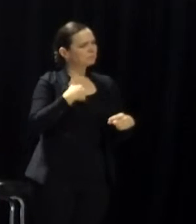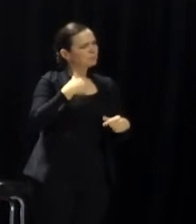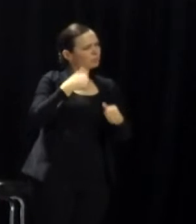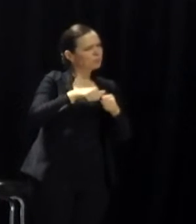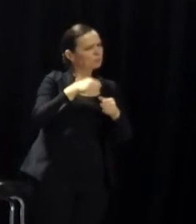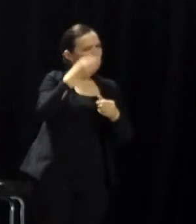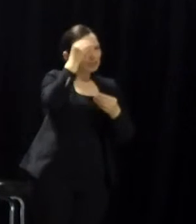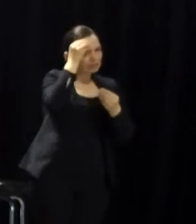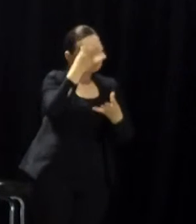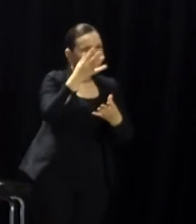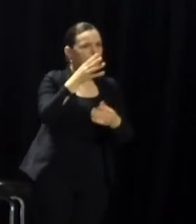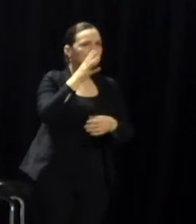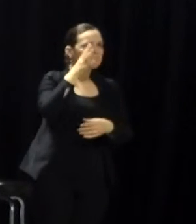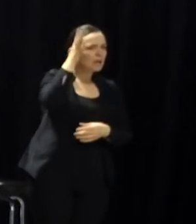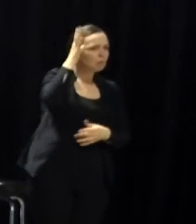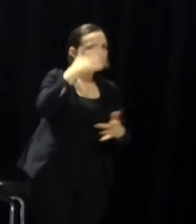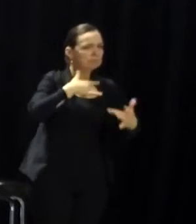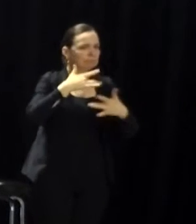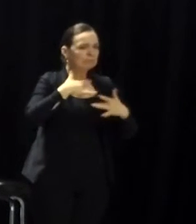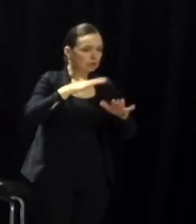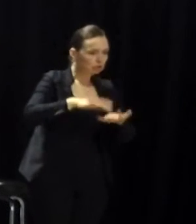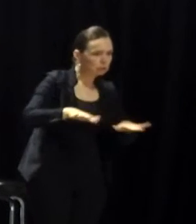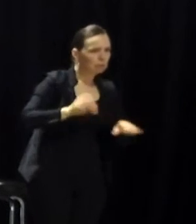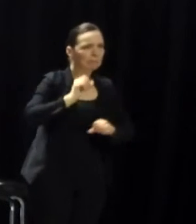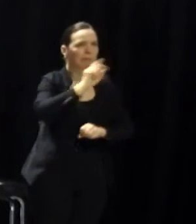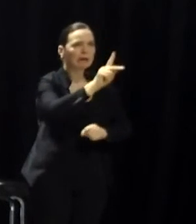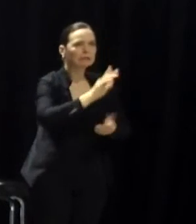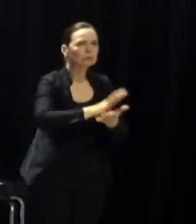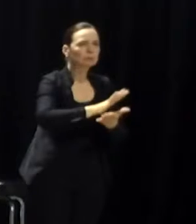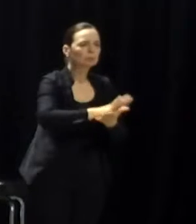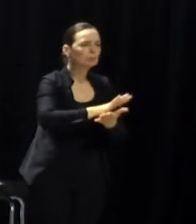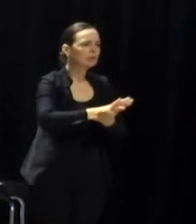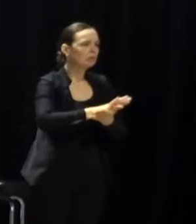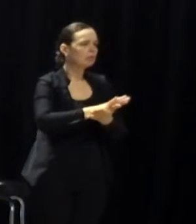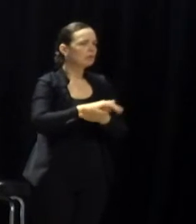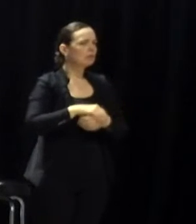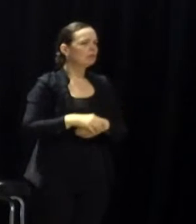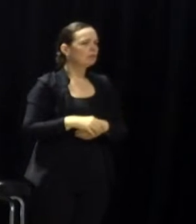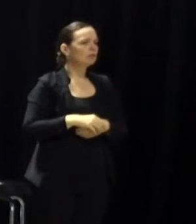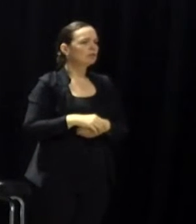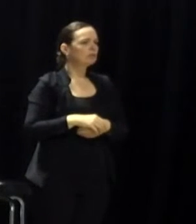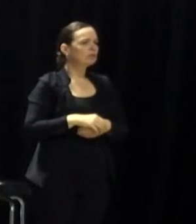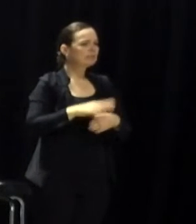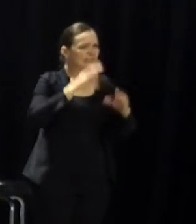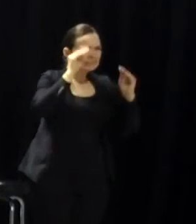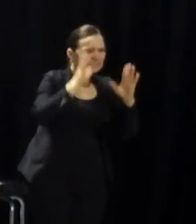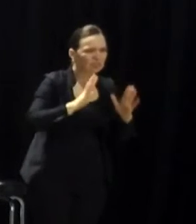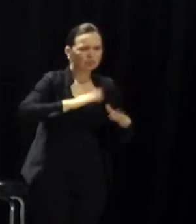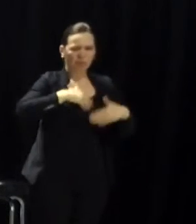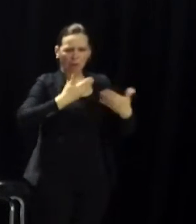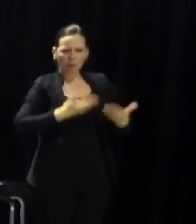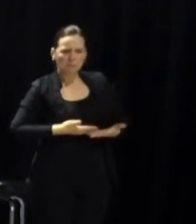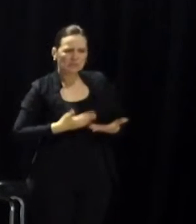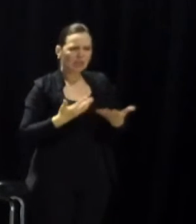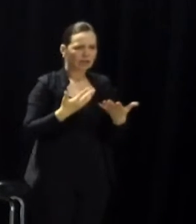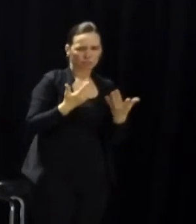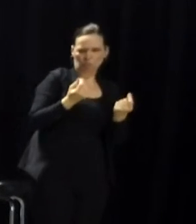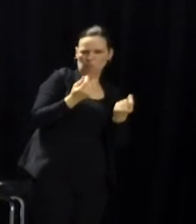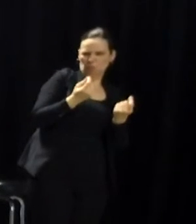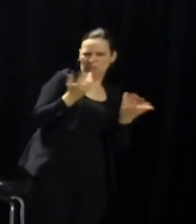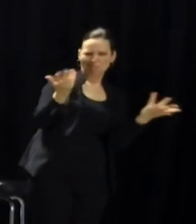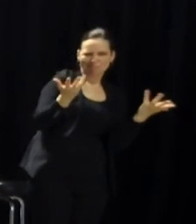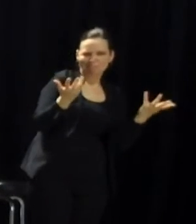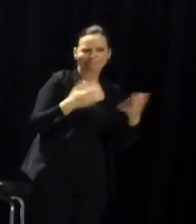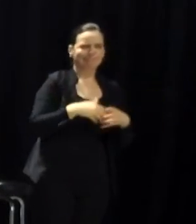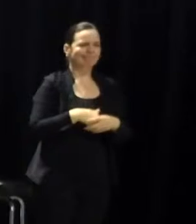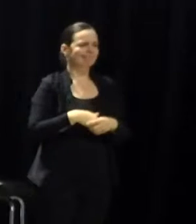these numbers, or do you think that they should start school because of the data? Yeah, I think there's not a one-size-fits-all approach for